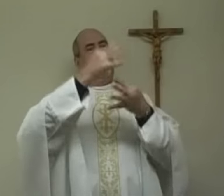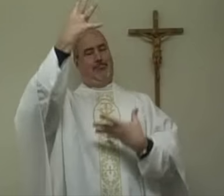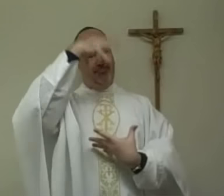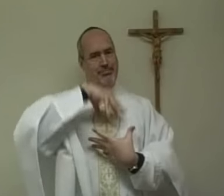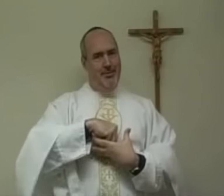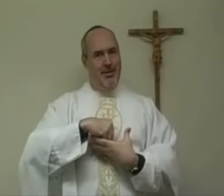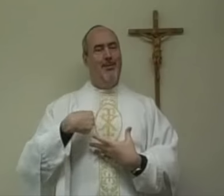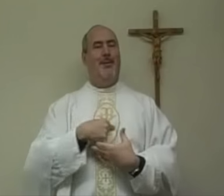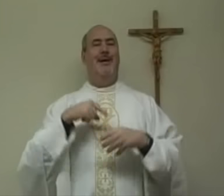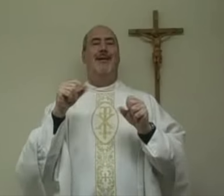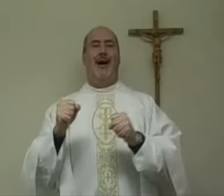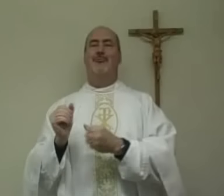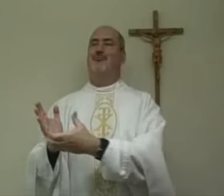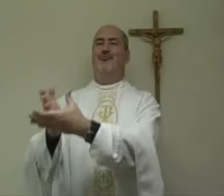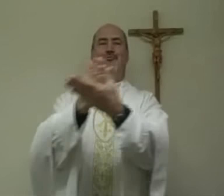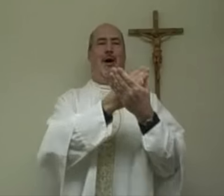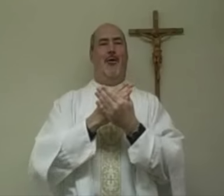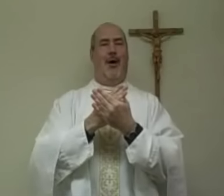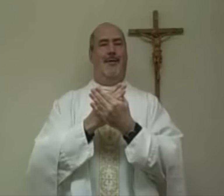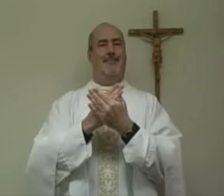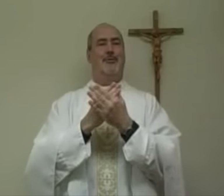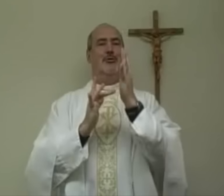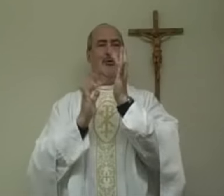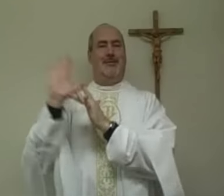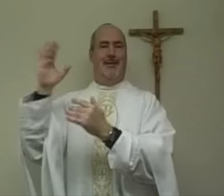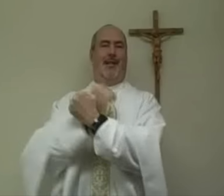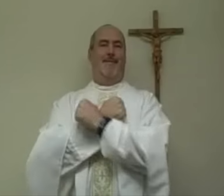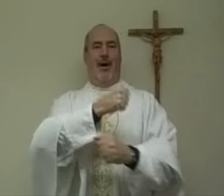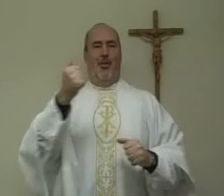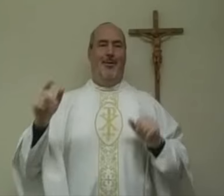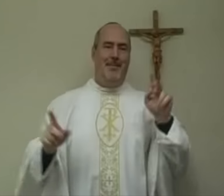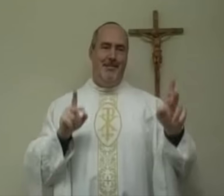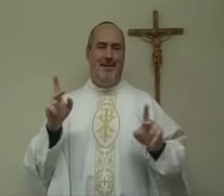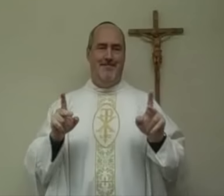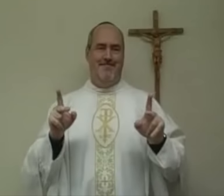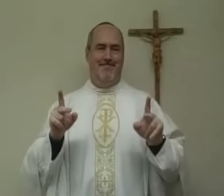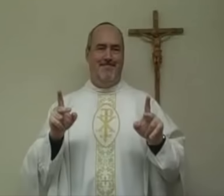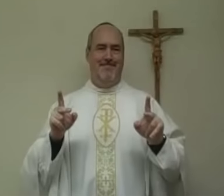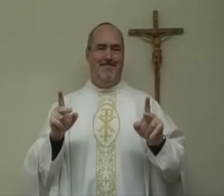apostles. And we need to ask the Holy Spirit to come into us so that we can share Jesus'